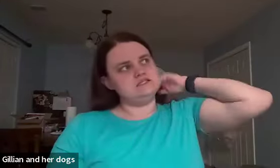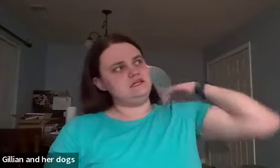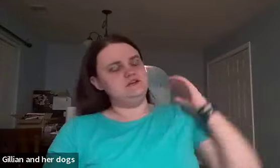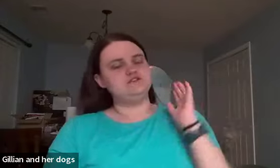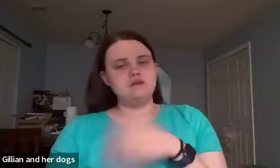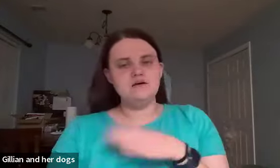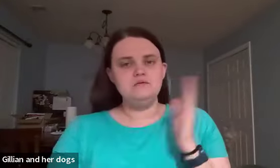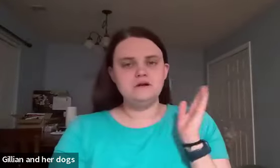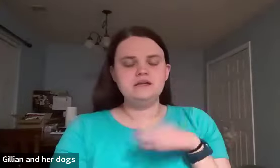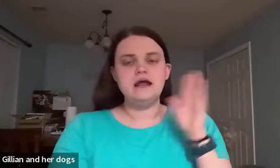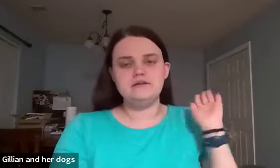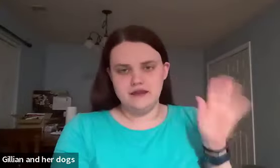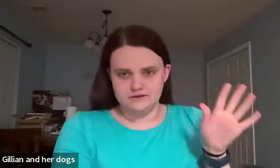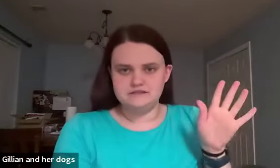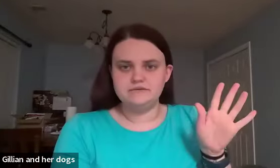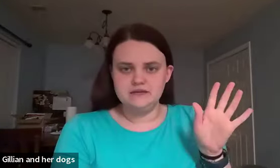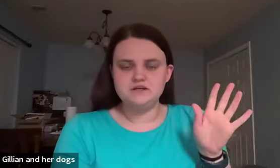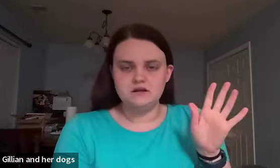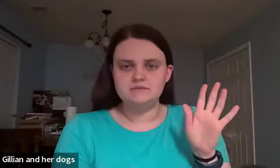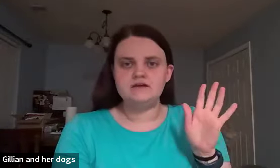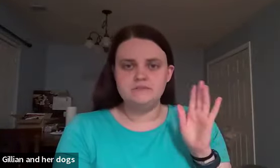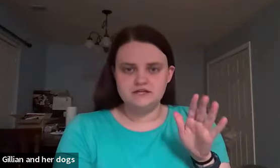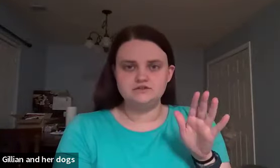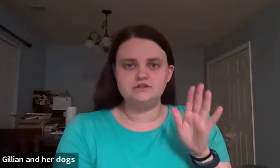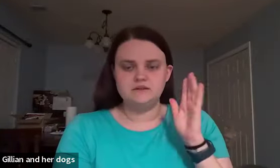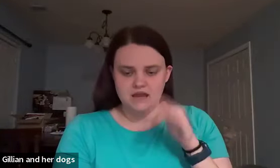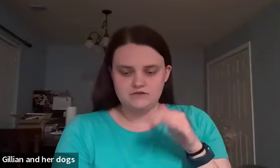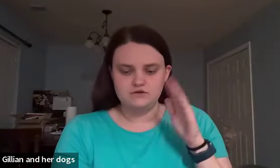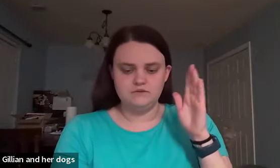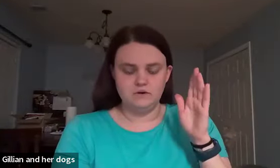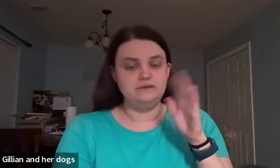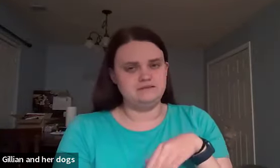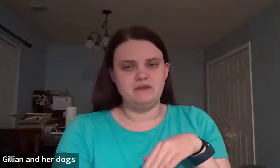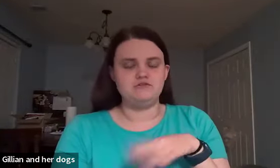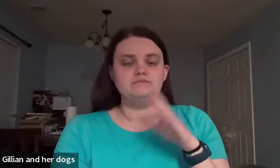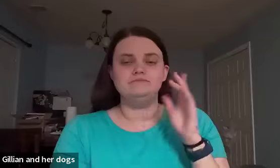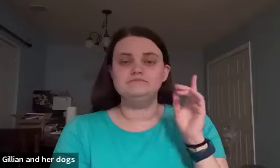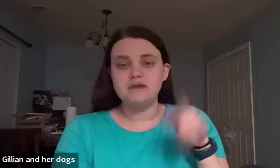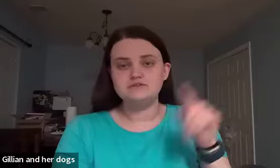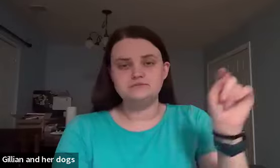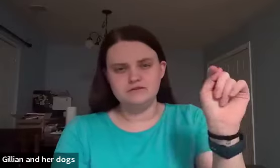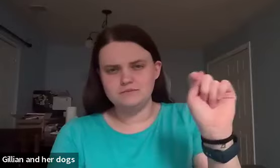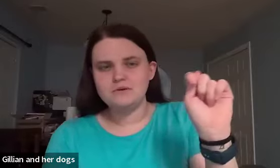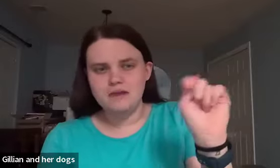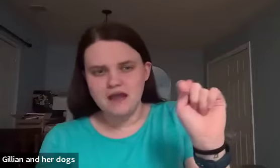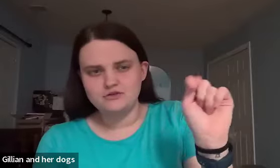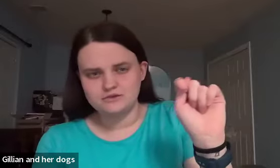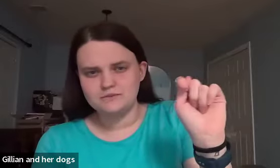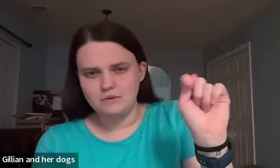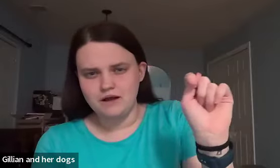Let's see. So now we're going to get out of the house. We keep talking about the bedroom and the bathroom. Well, bedroom. If you remember, bathroom was from a while